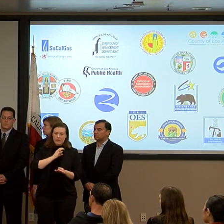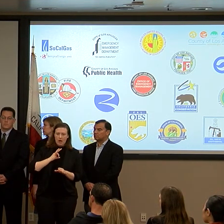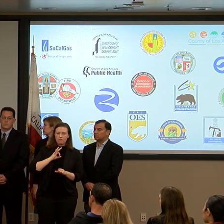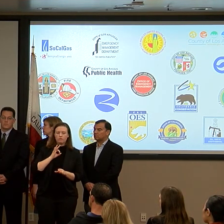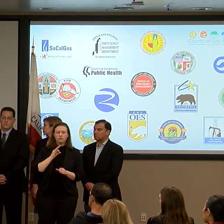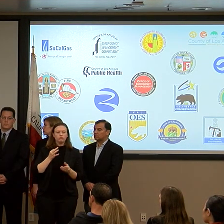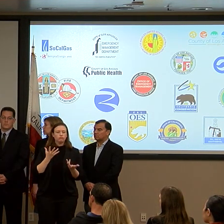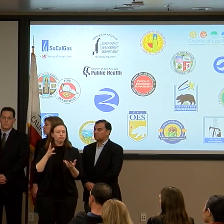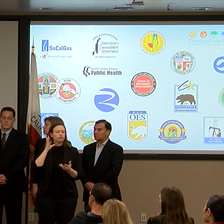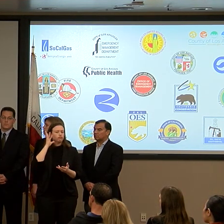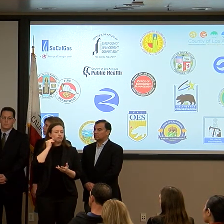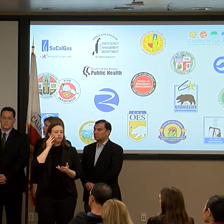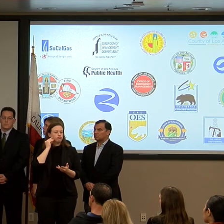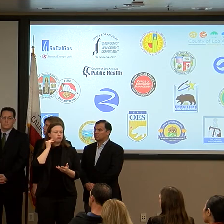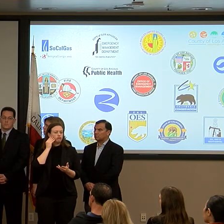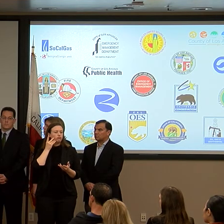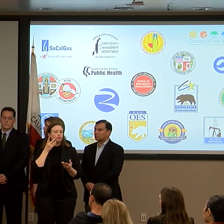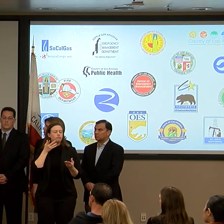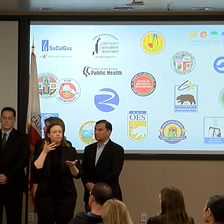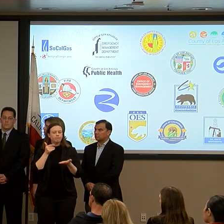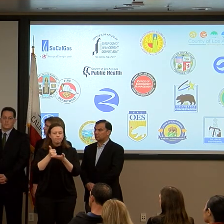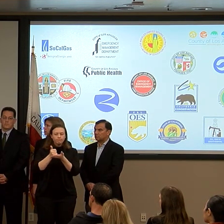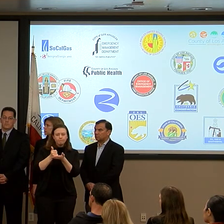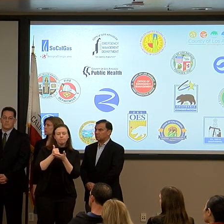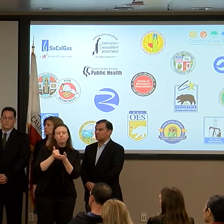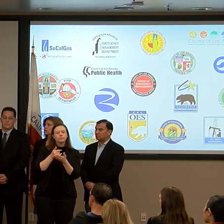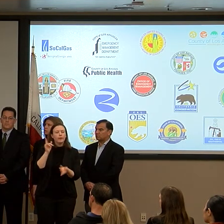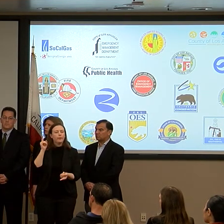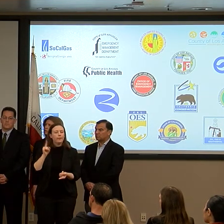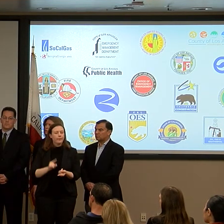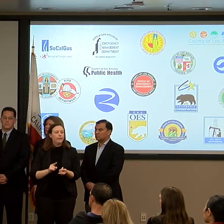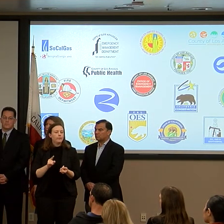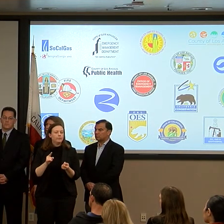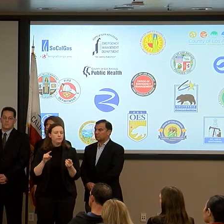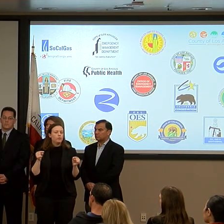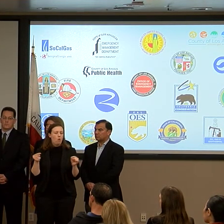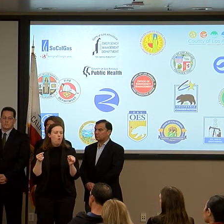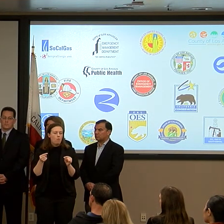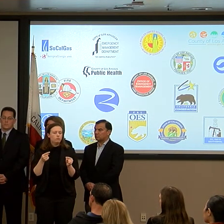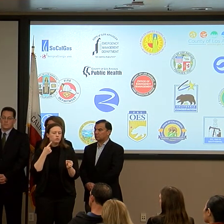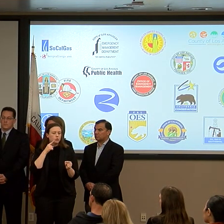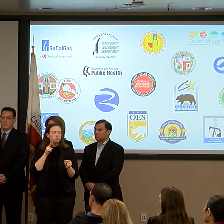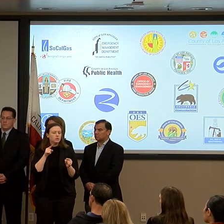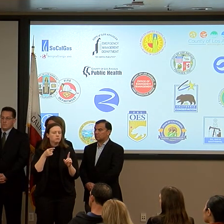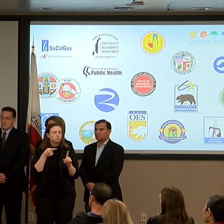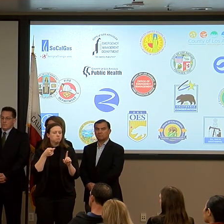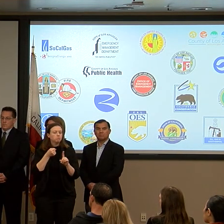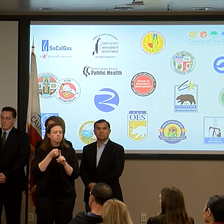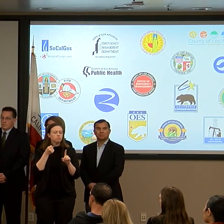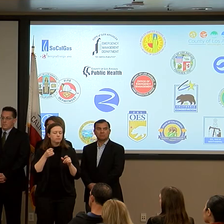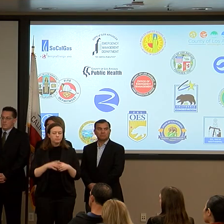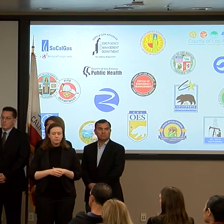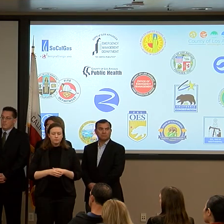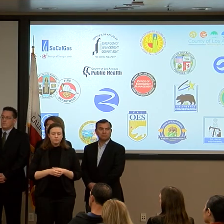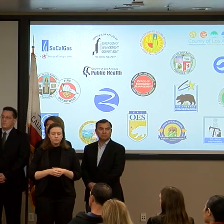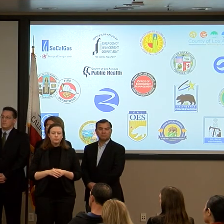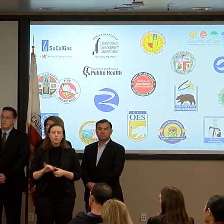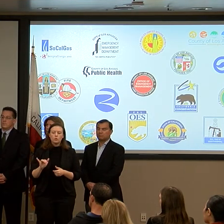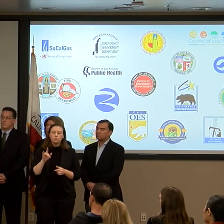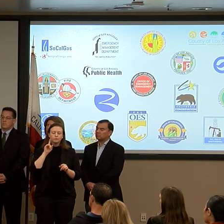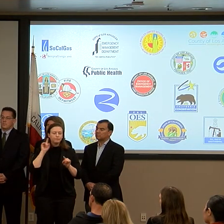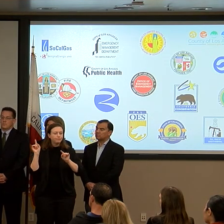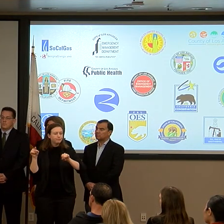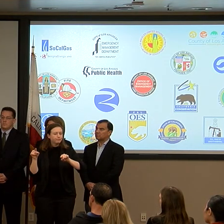of experience and knowledge to this incident to help mitigate the incident. Department personnel also participated in numerous